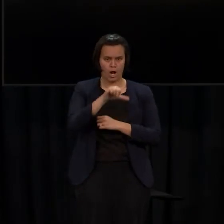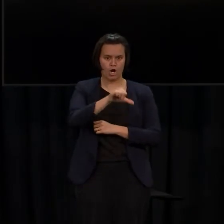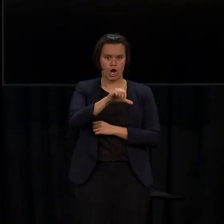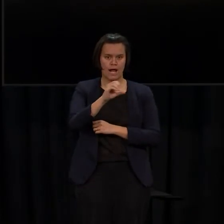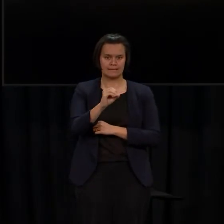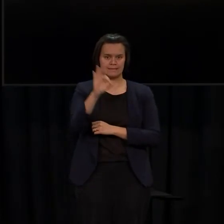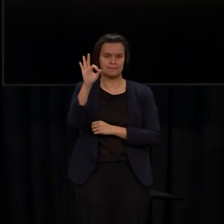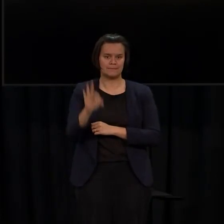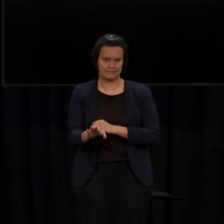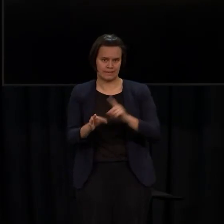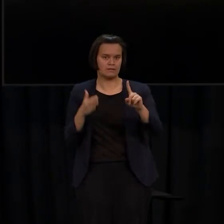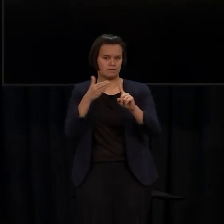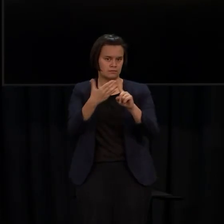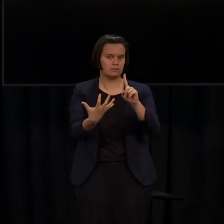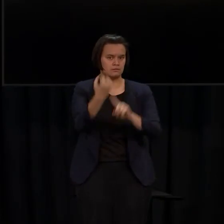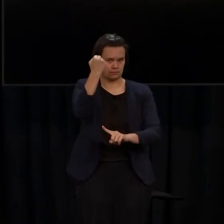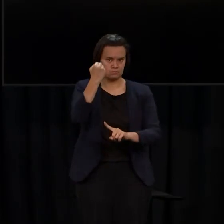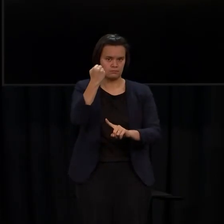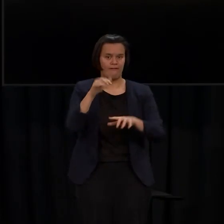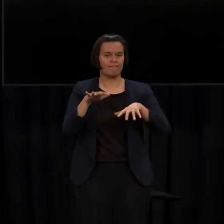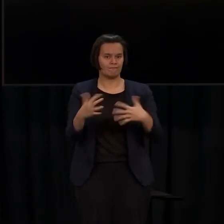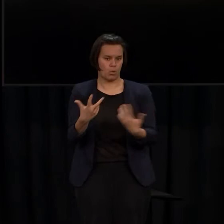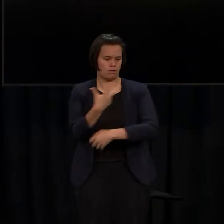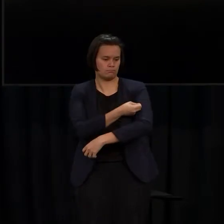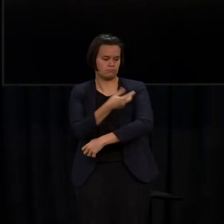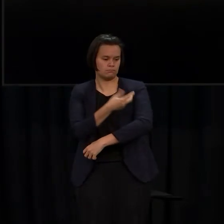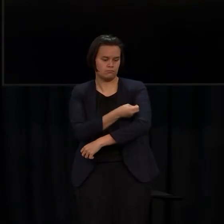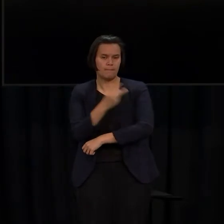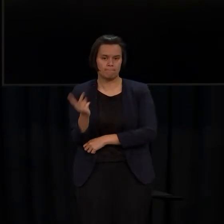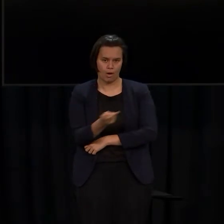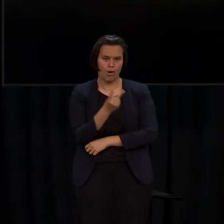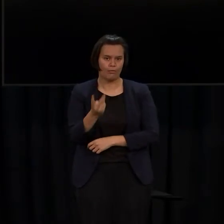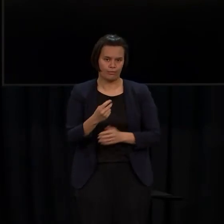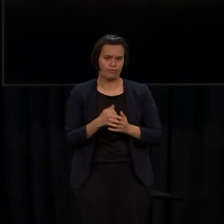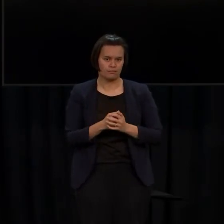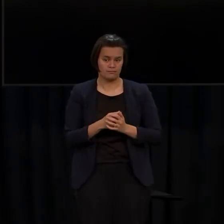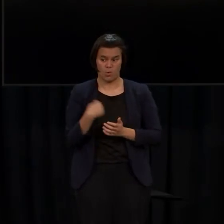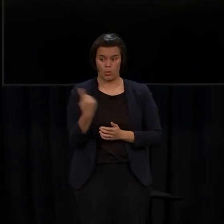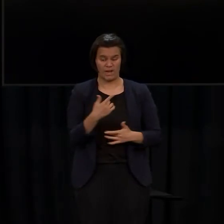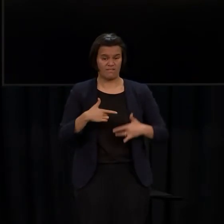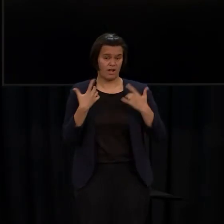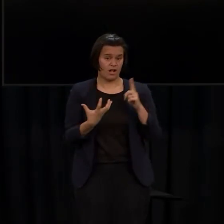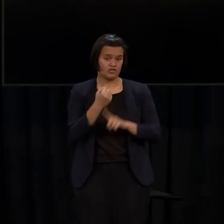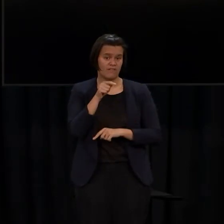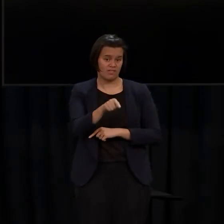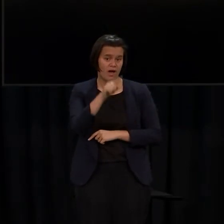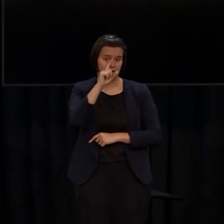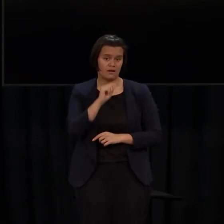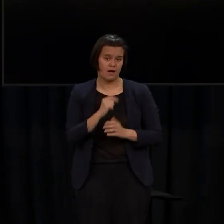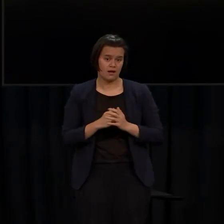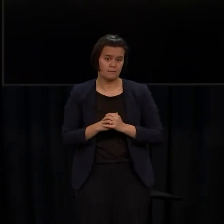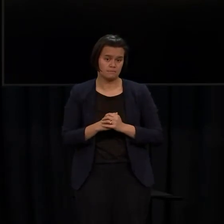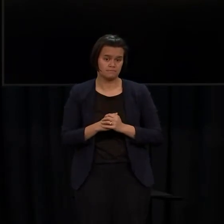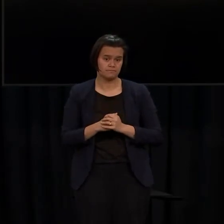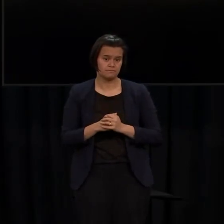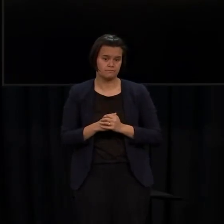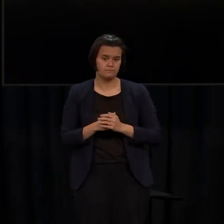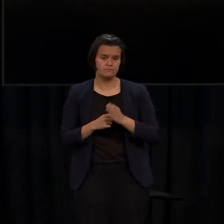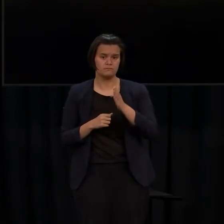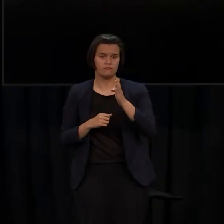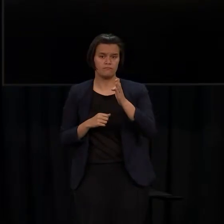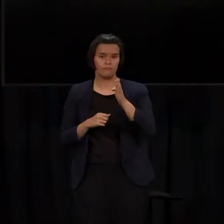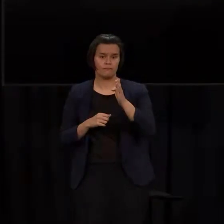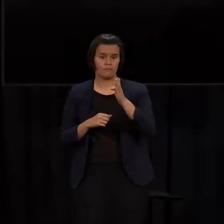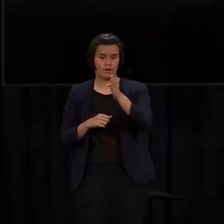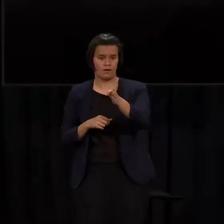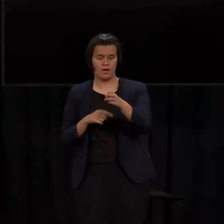unchanged. This is an easing that we believe we can safely undertake at this time. With respect, it's not just opening